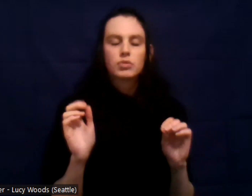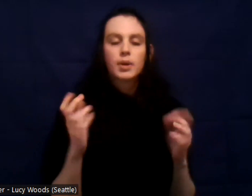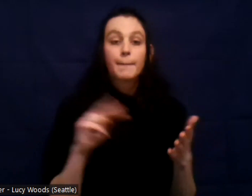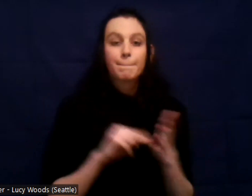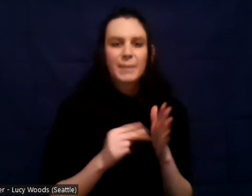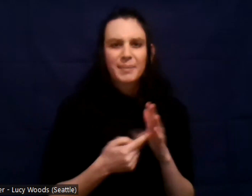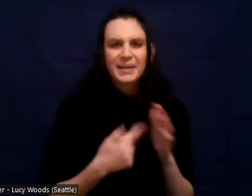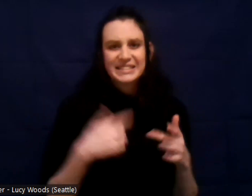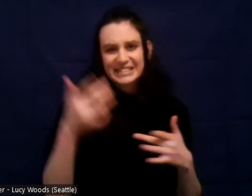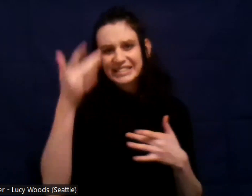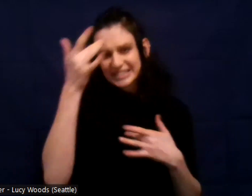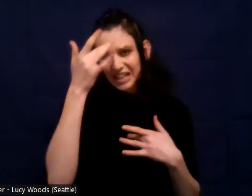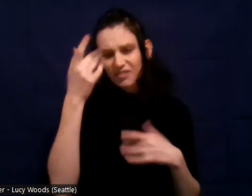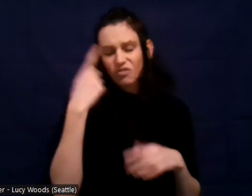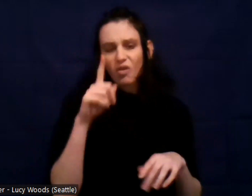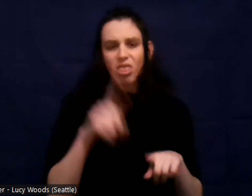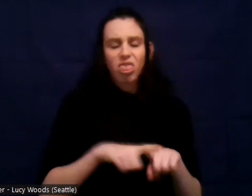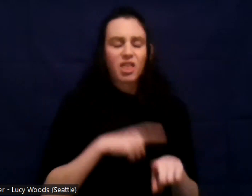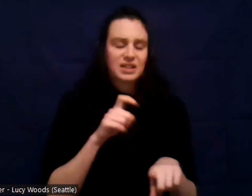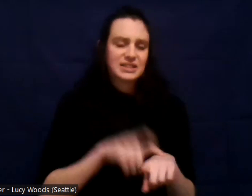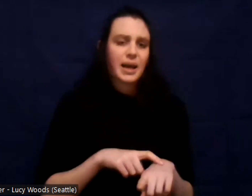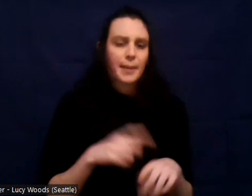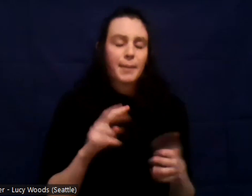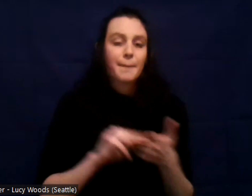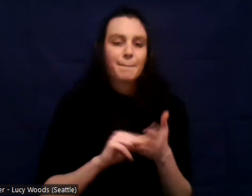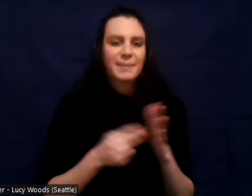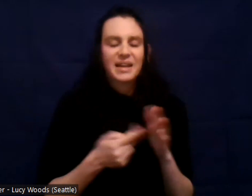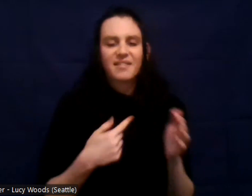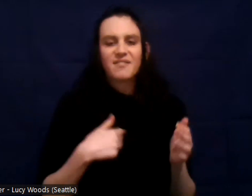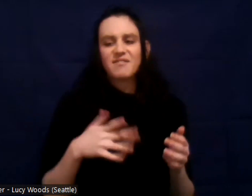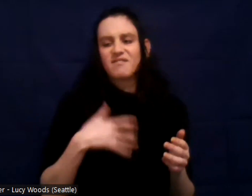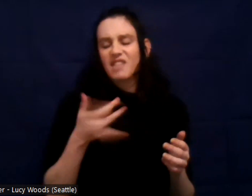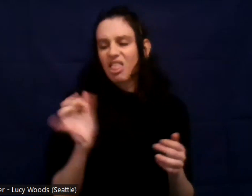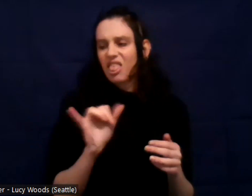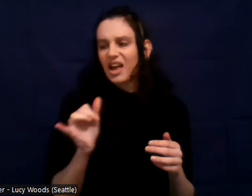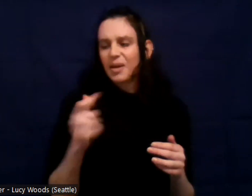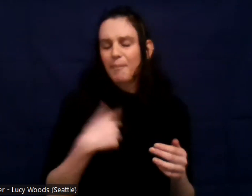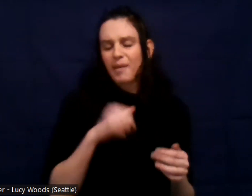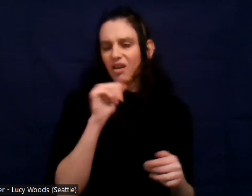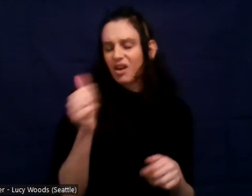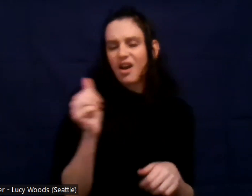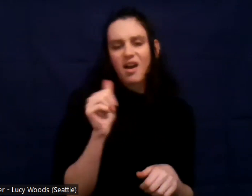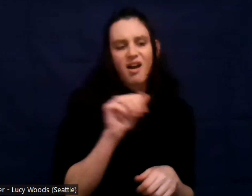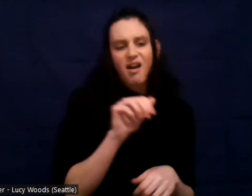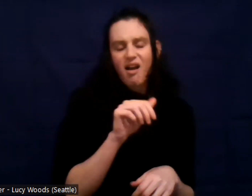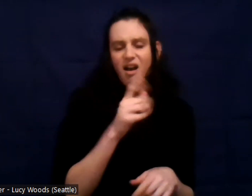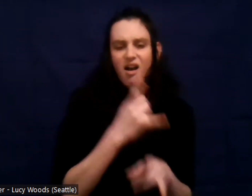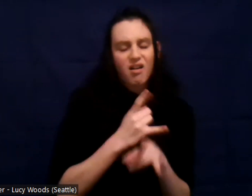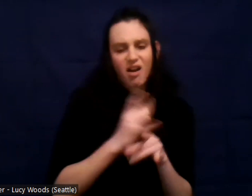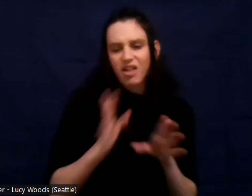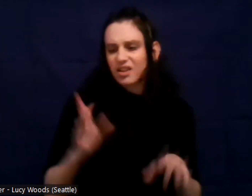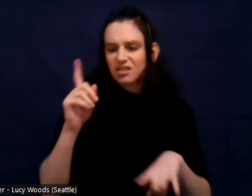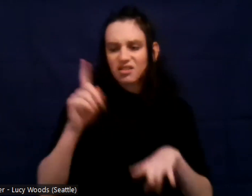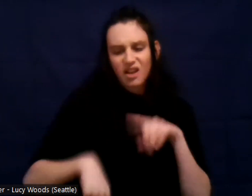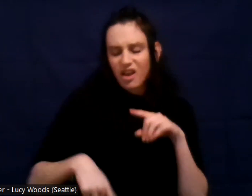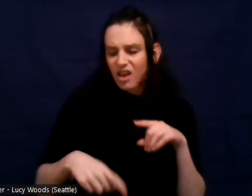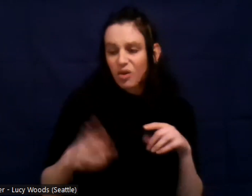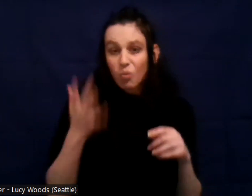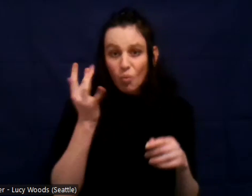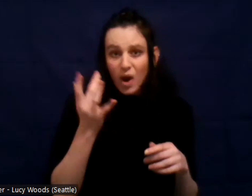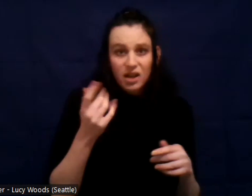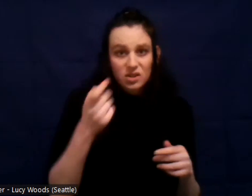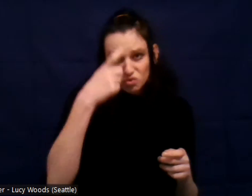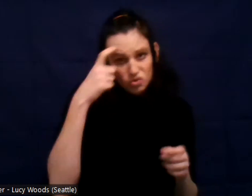because I thought that kind of disqualified me. I seemed to only listen to people talk about how